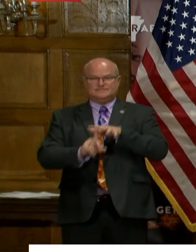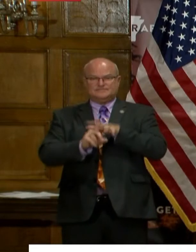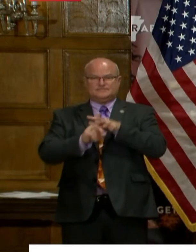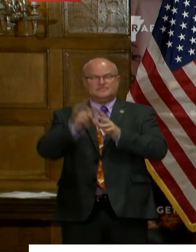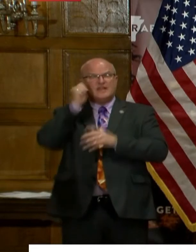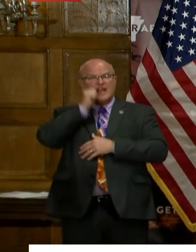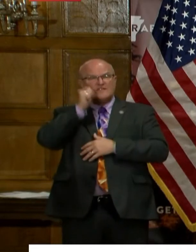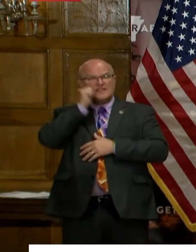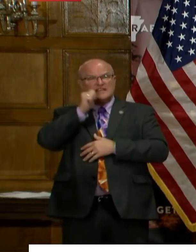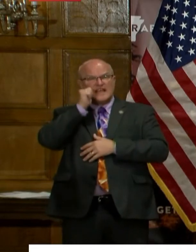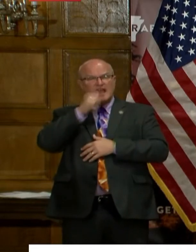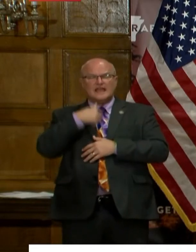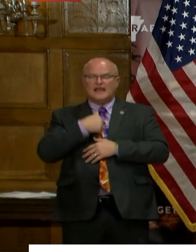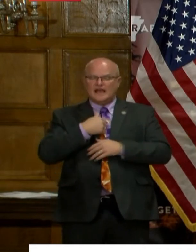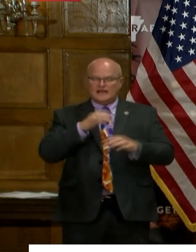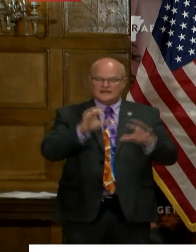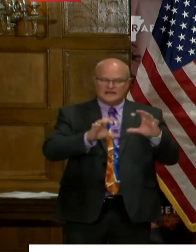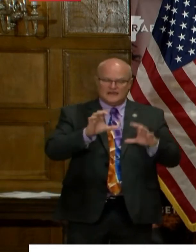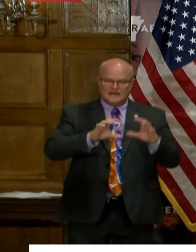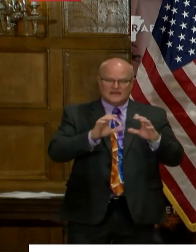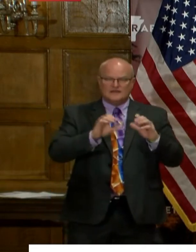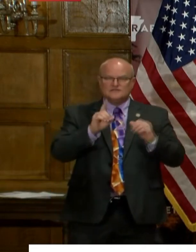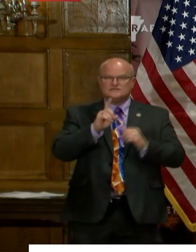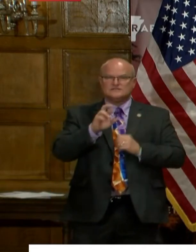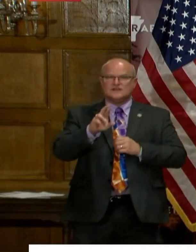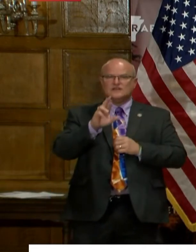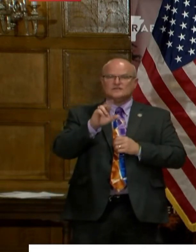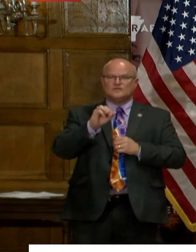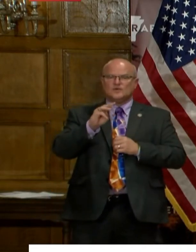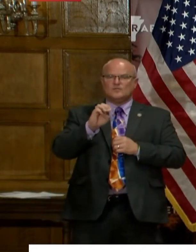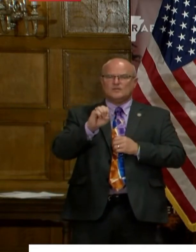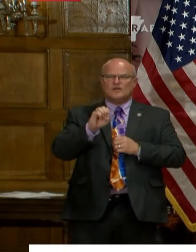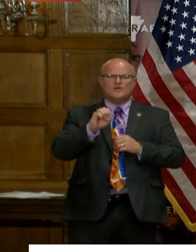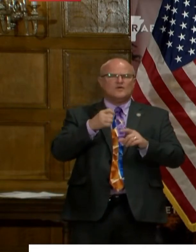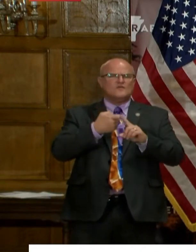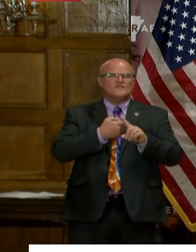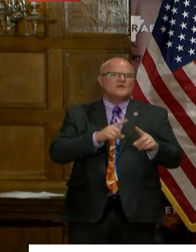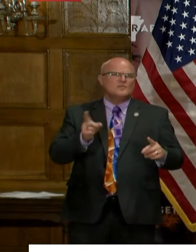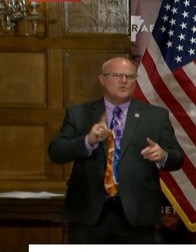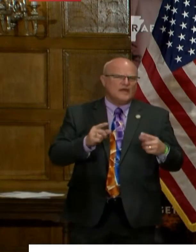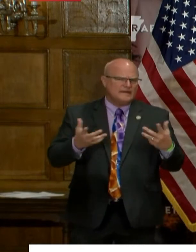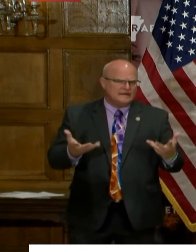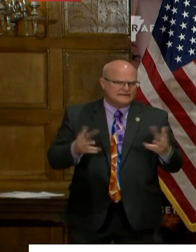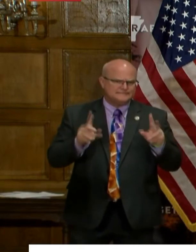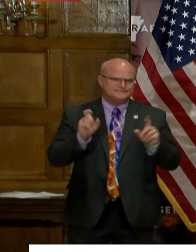day, I have conversations with Dr. Romero. Where do you think these cases are coming from?